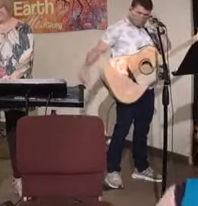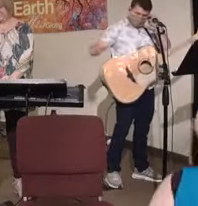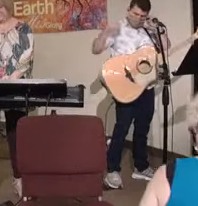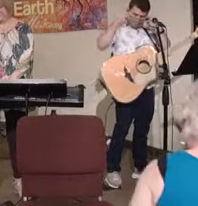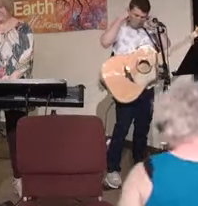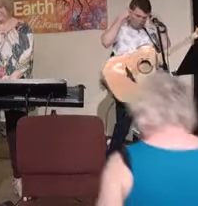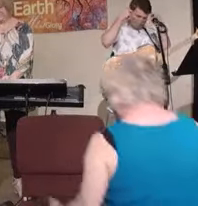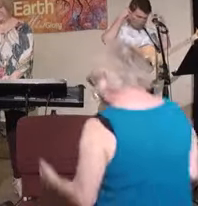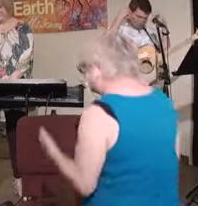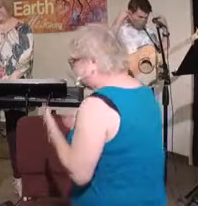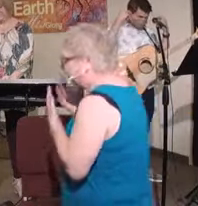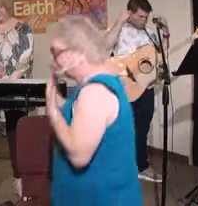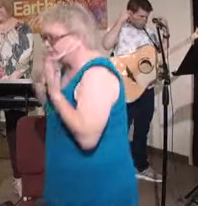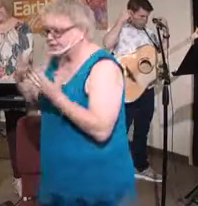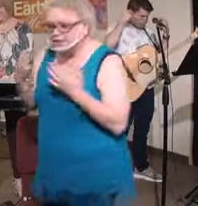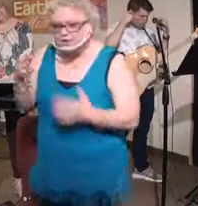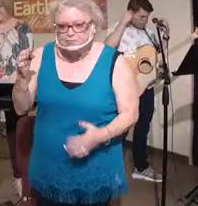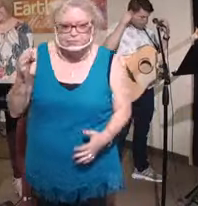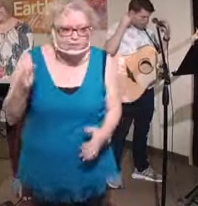Thank you, Pastor Bob, and worship.